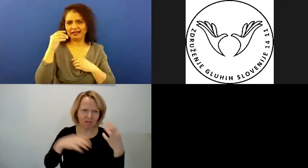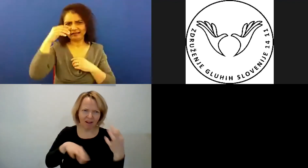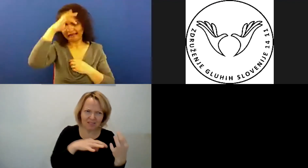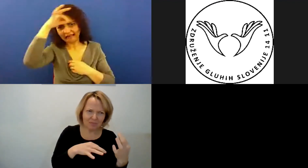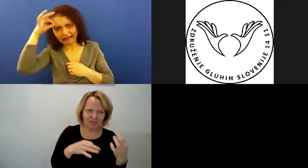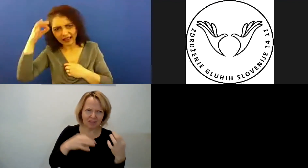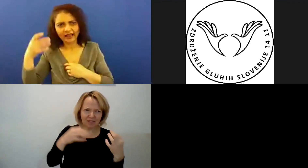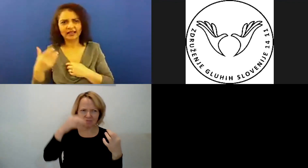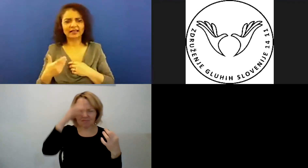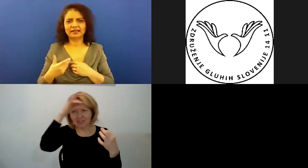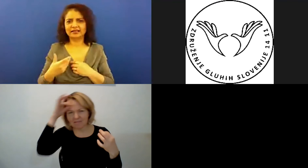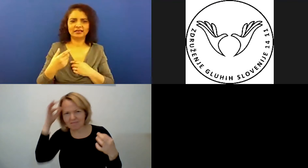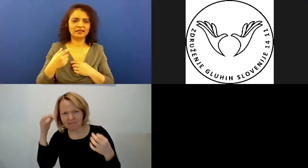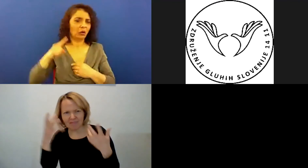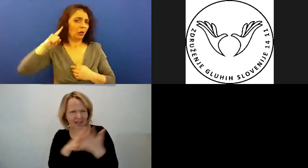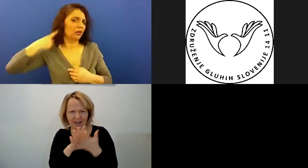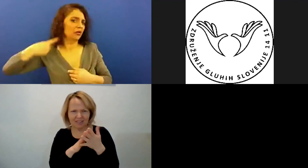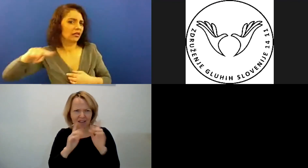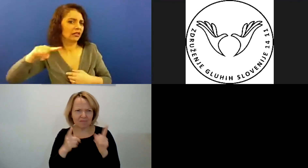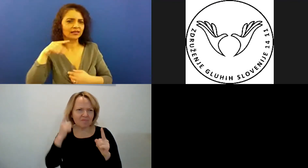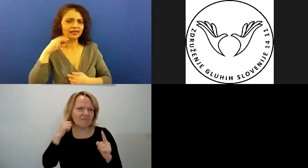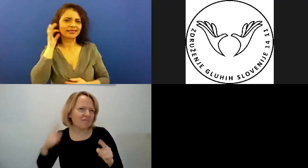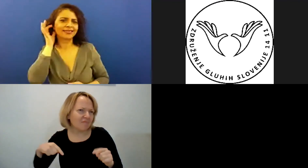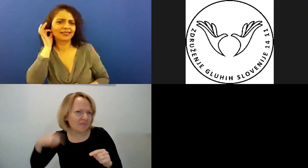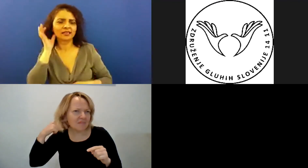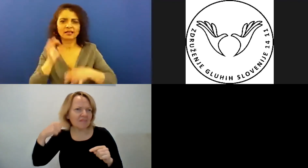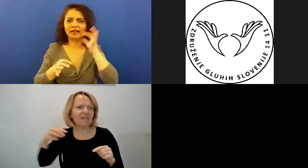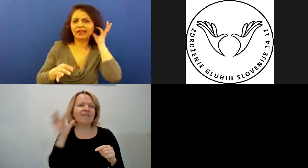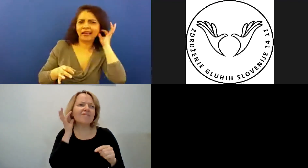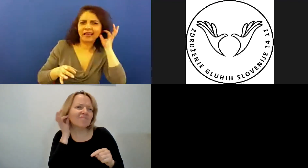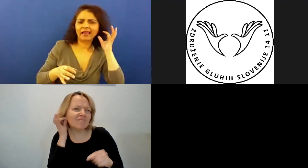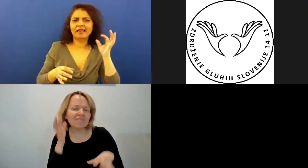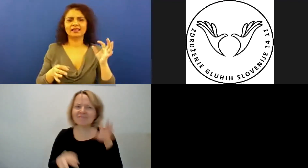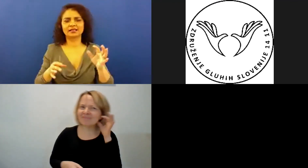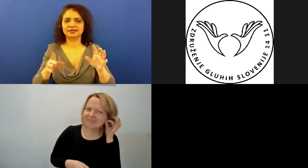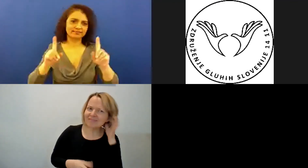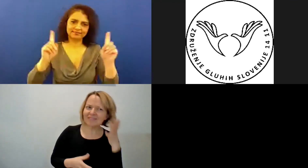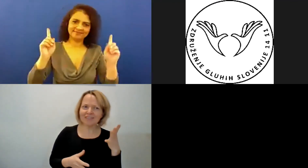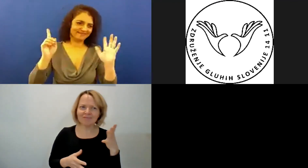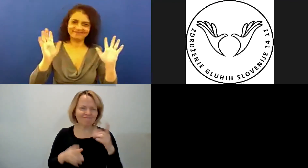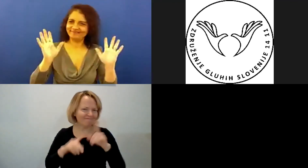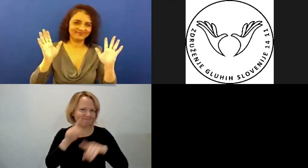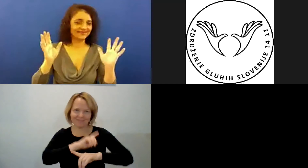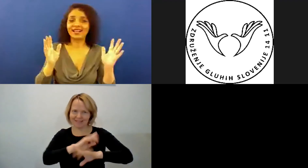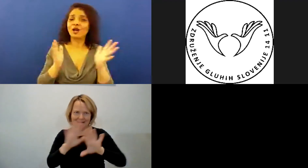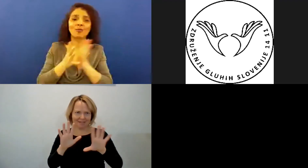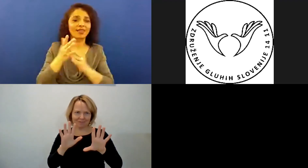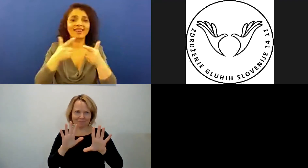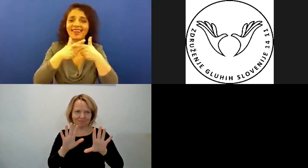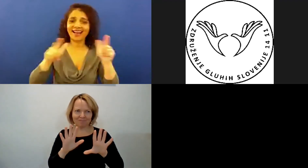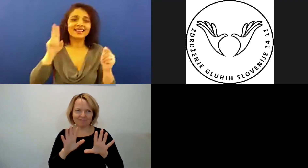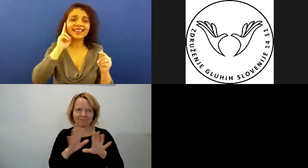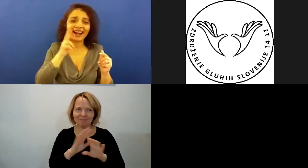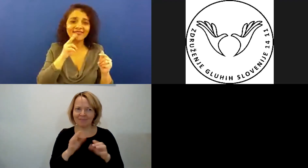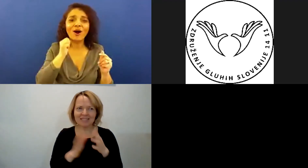I see many signs being used for Roma and Sinti, like this, gypsies, other terms,